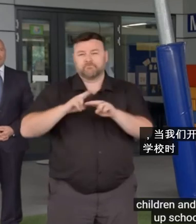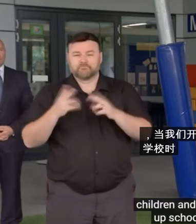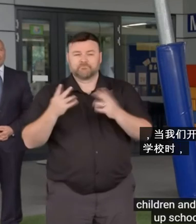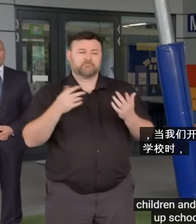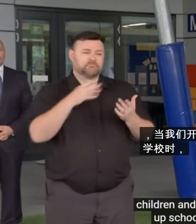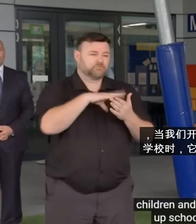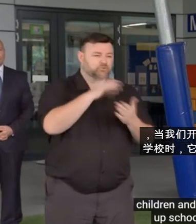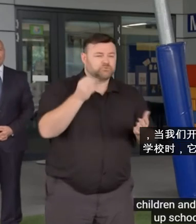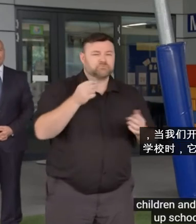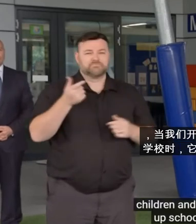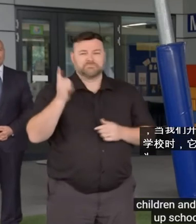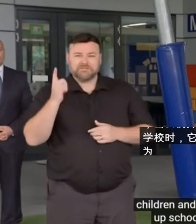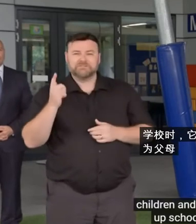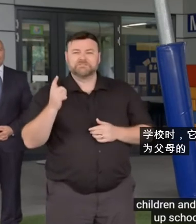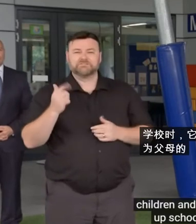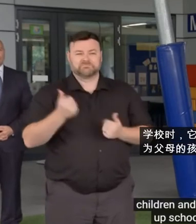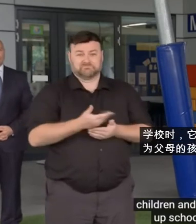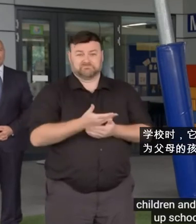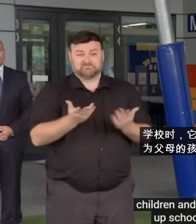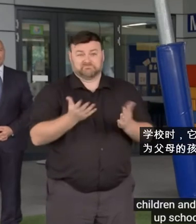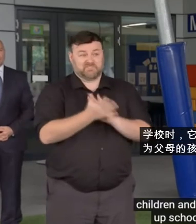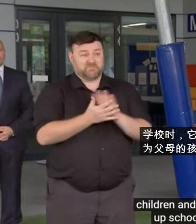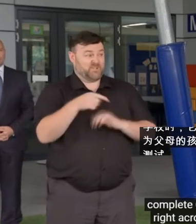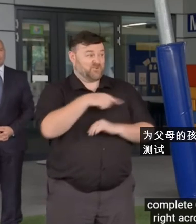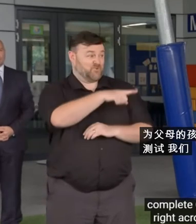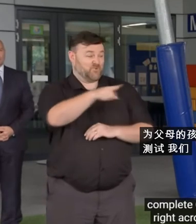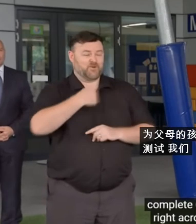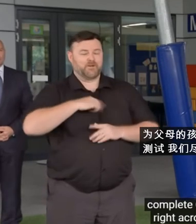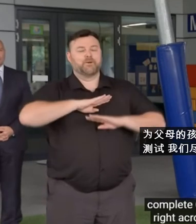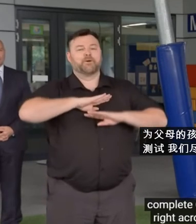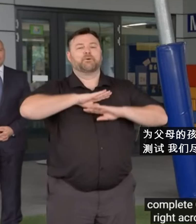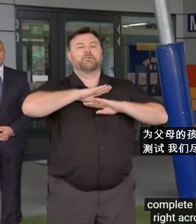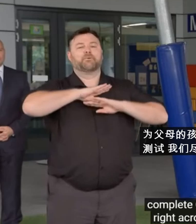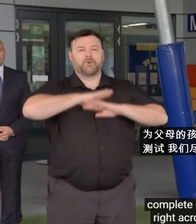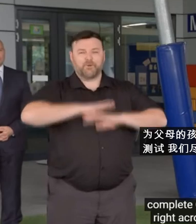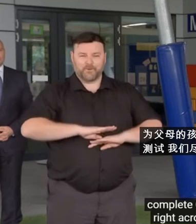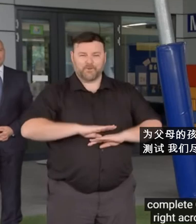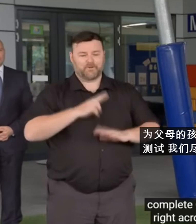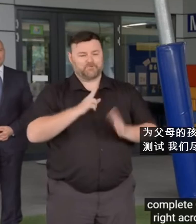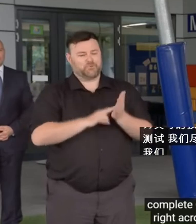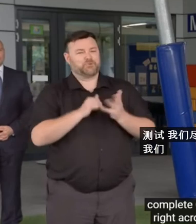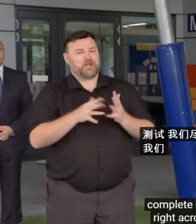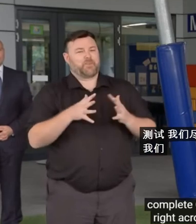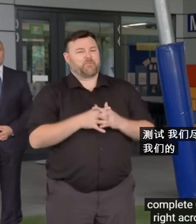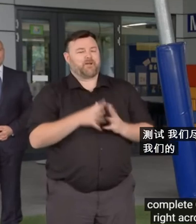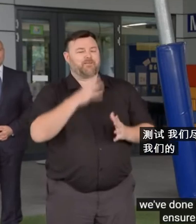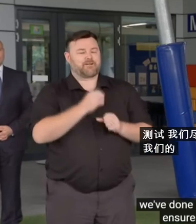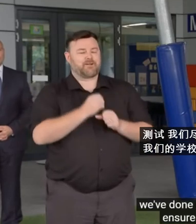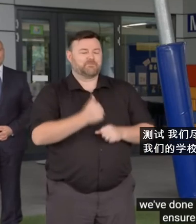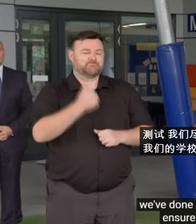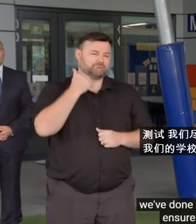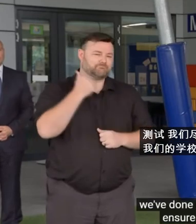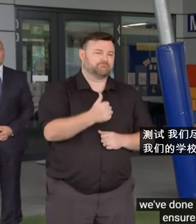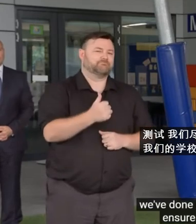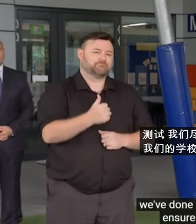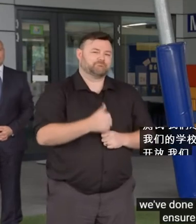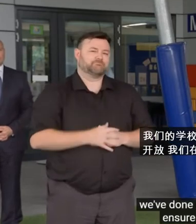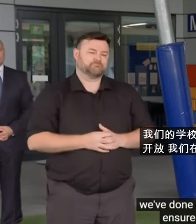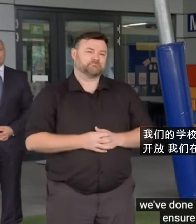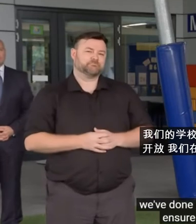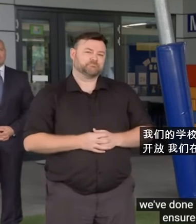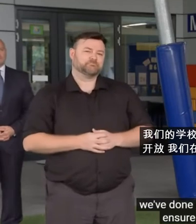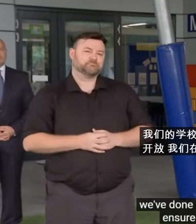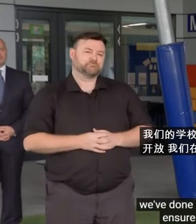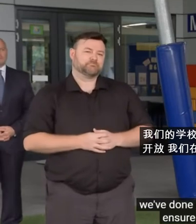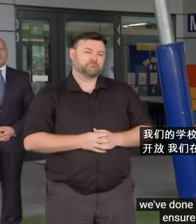up school. That should give complete comfort to parents right across the board that we've done everything we can to ensure we open up our schools safely. We have